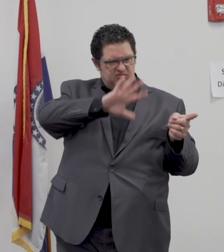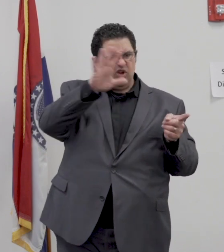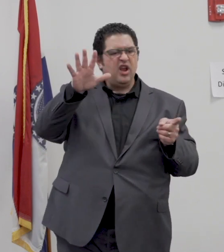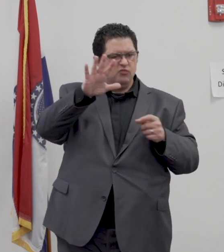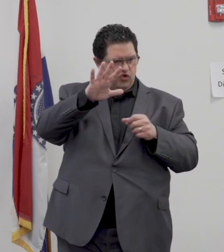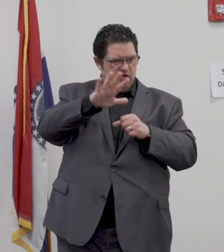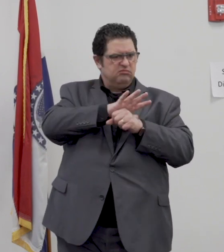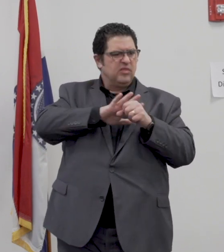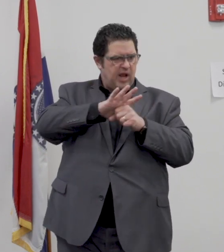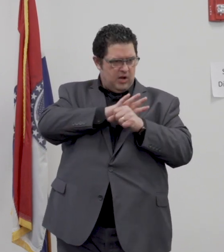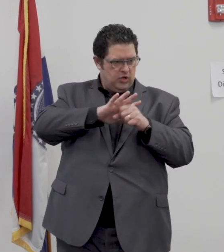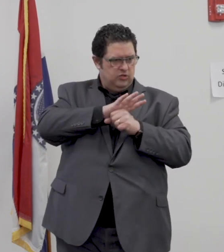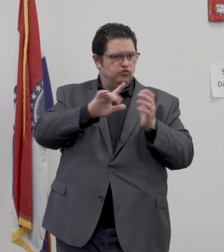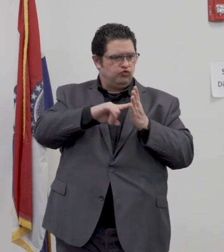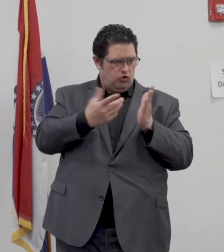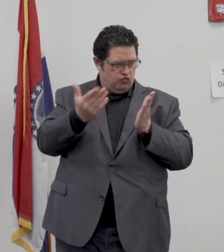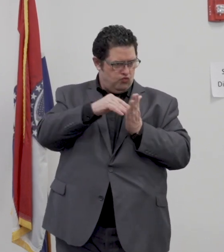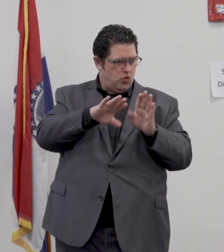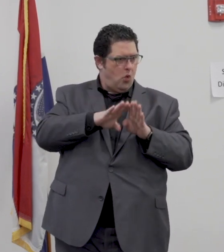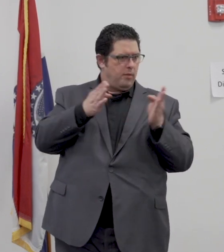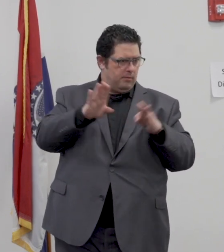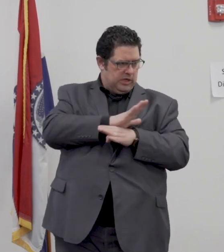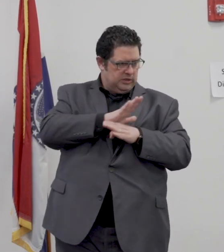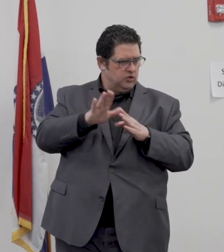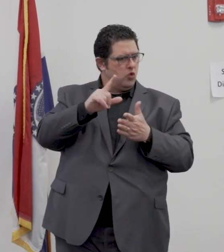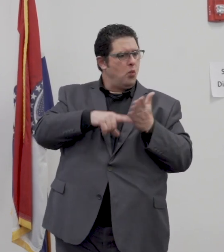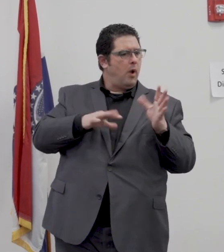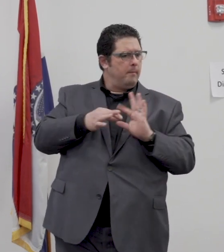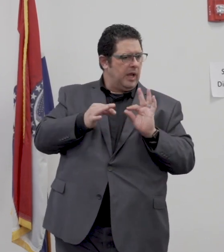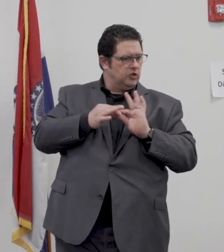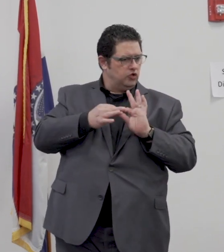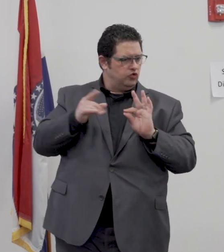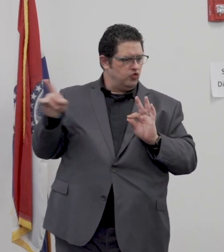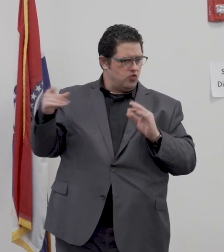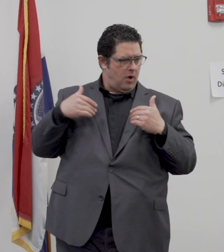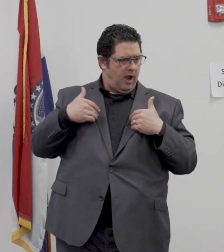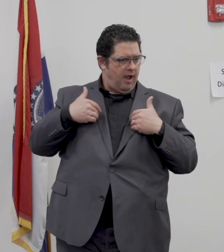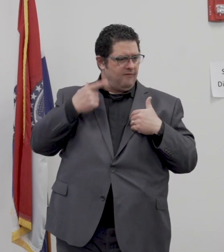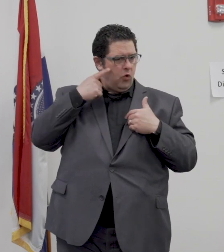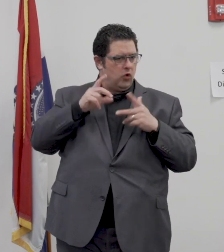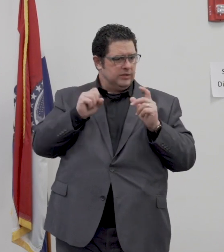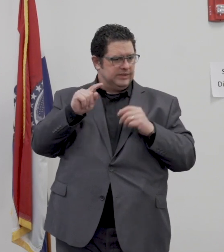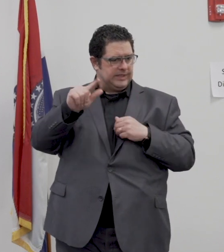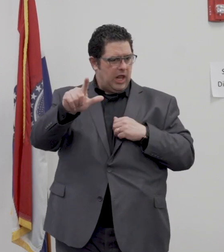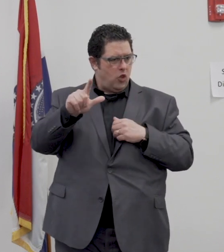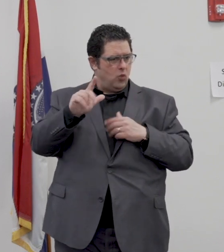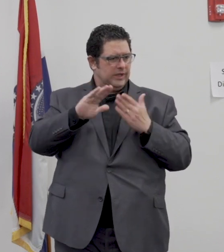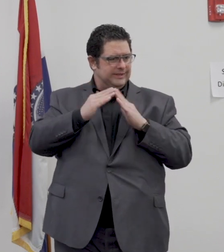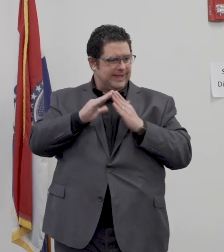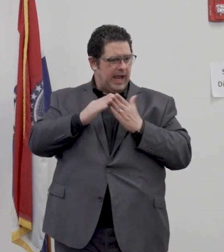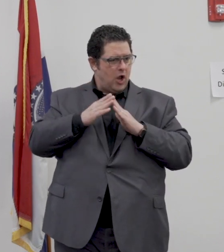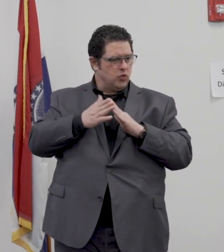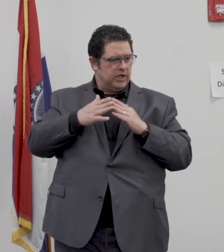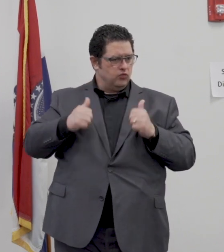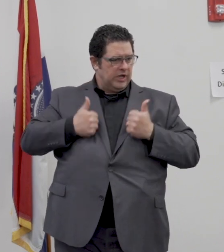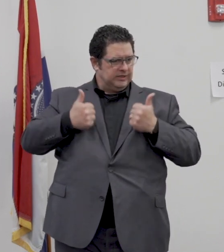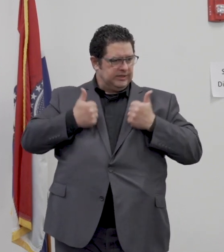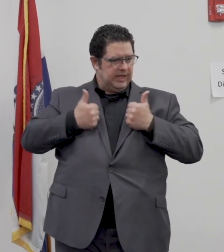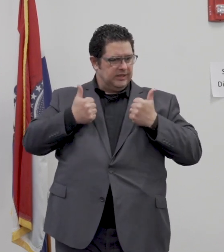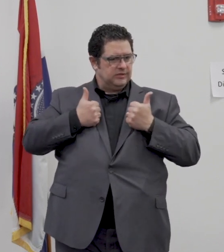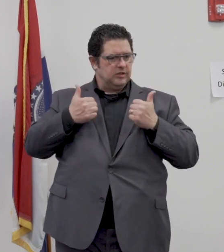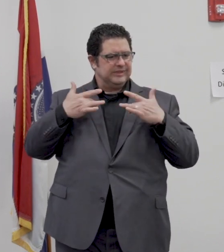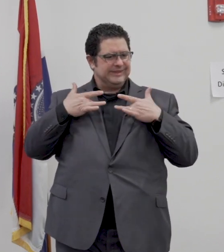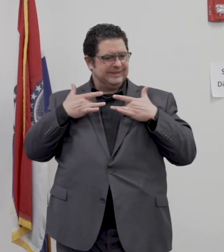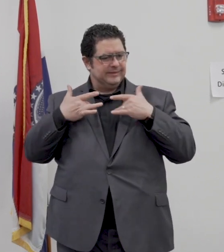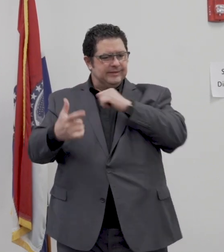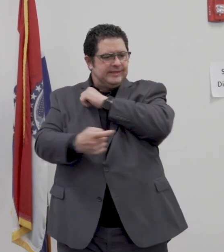starting to reopen businesses, what message do you have to St. Louis County residents who may be tempted to go to other counties that are open and then